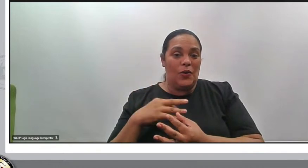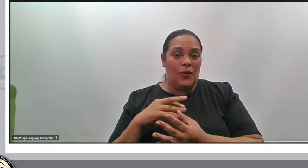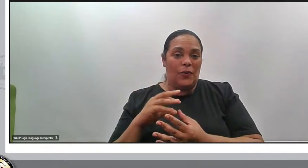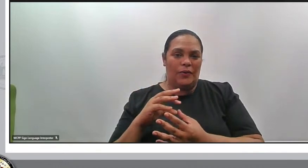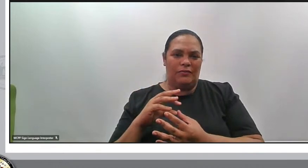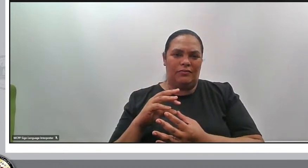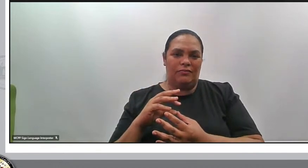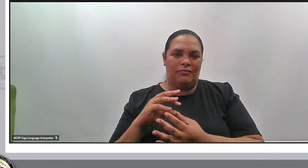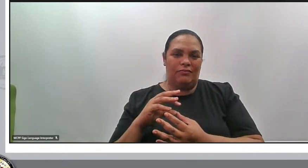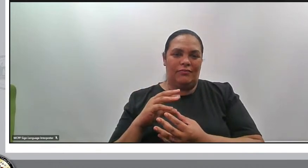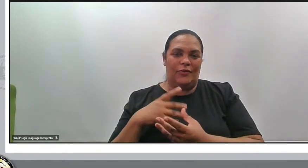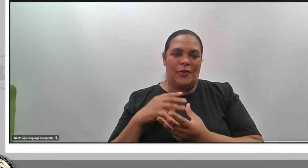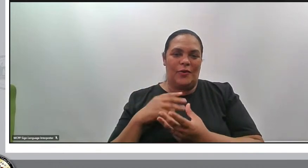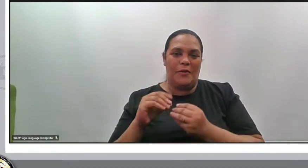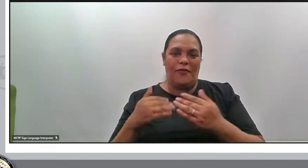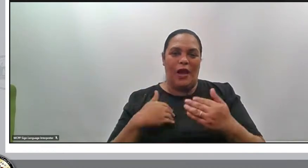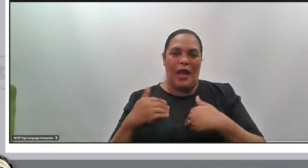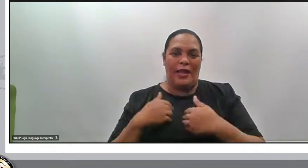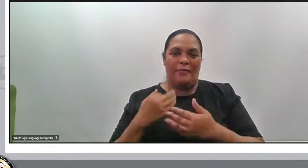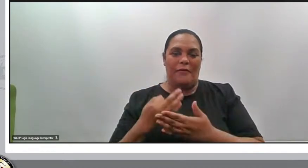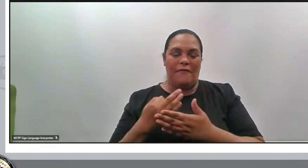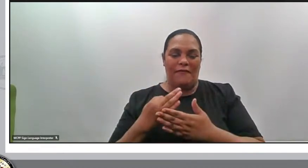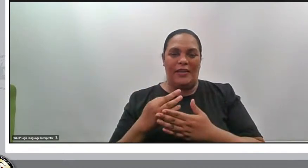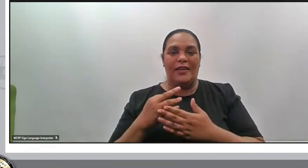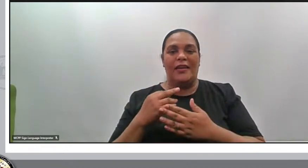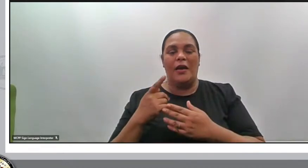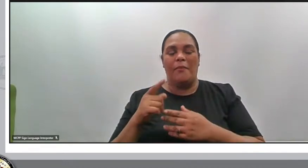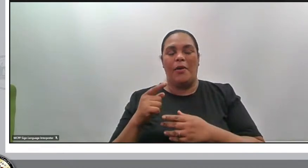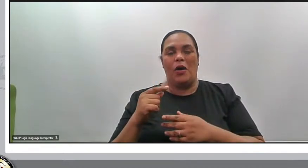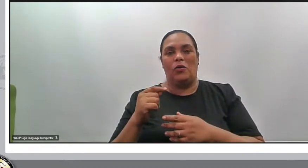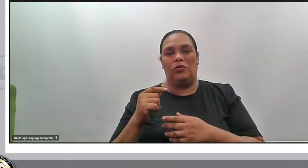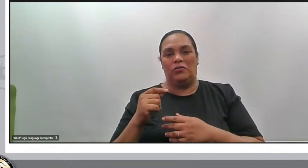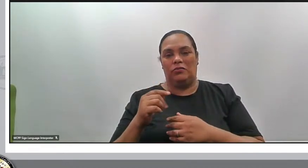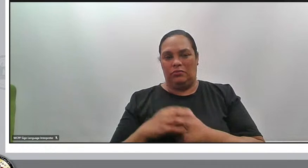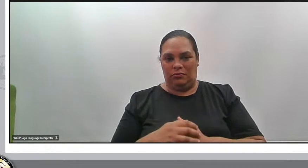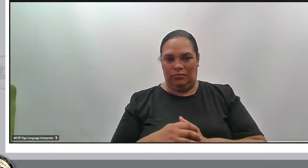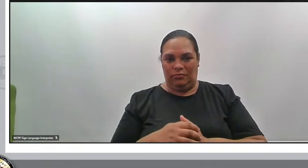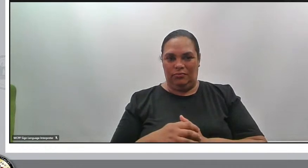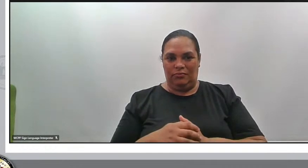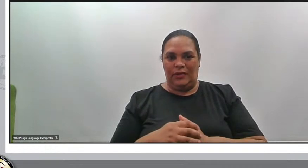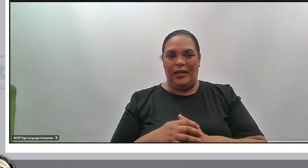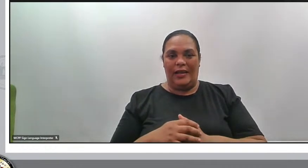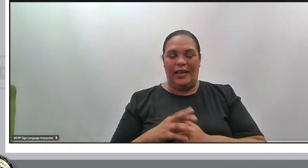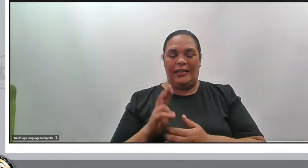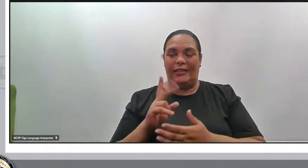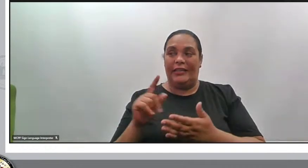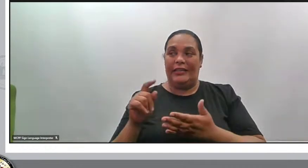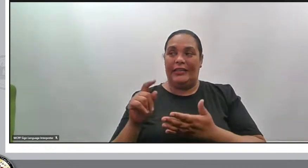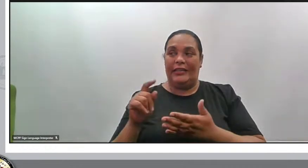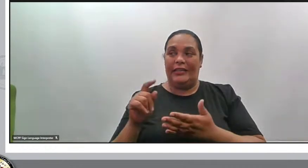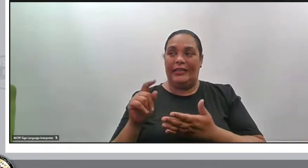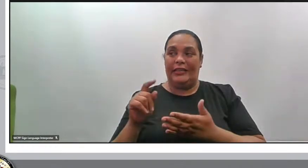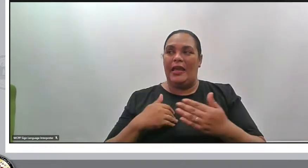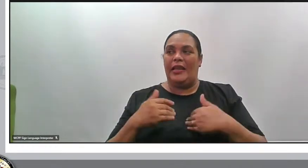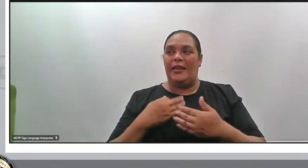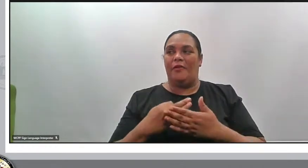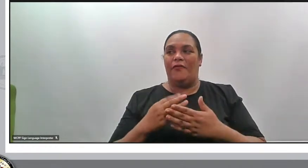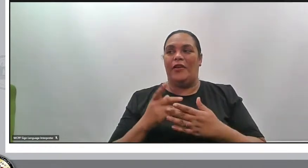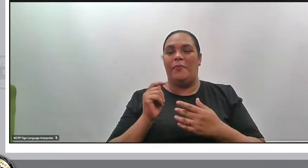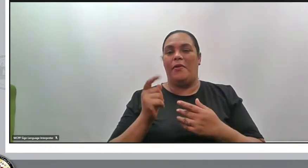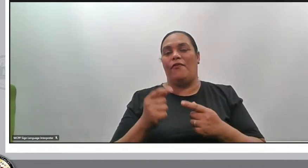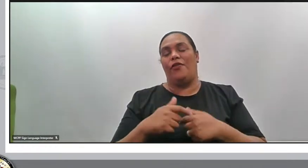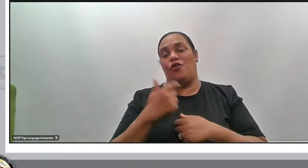for administrative fees specifically regarding the conferences and the data subscription and basically admin fees will pay for those conferences